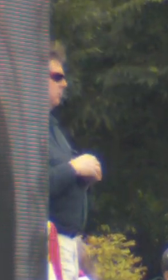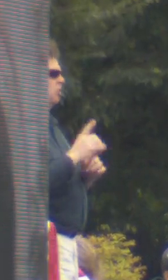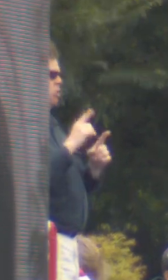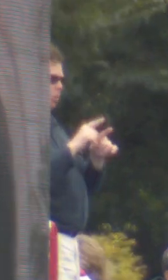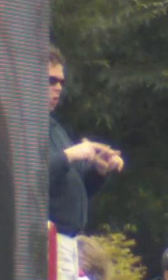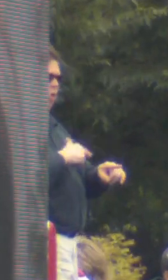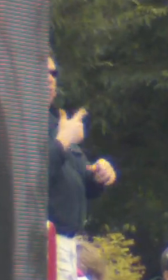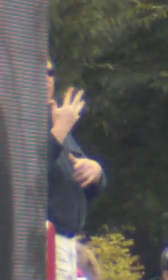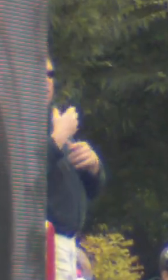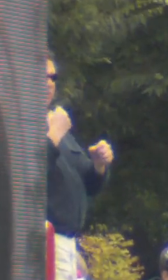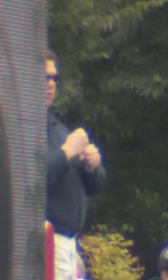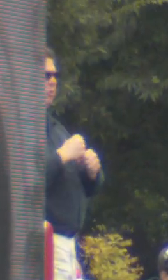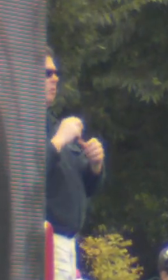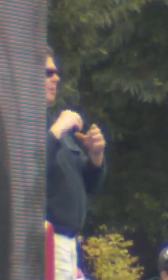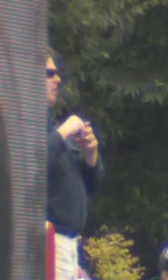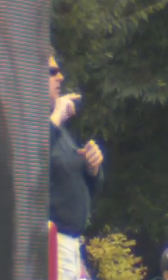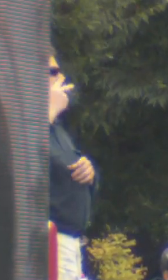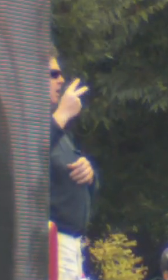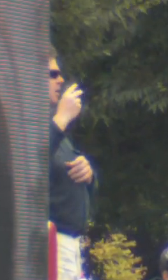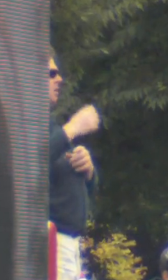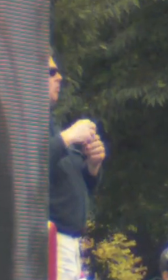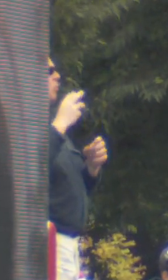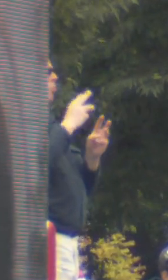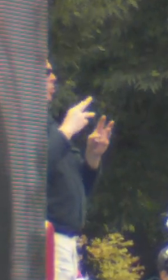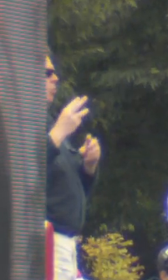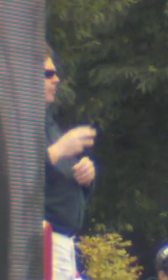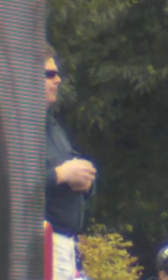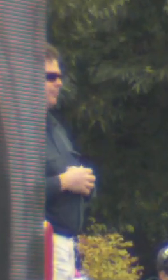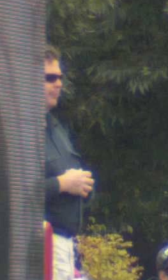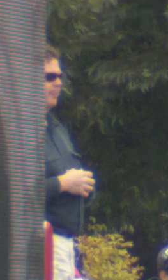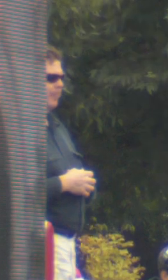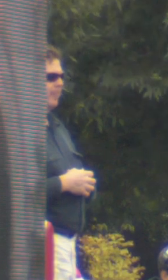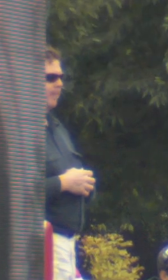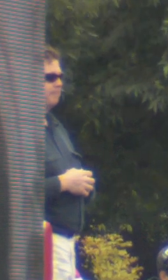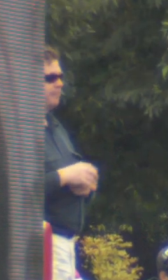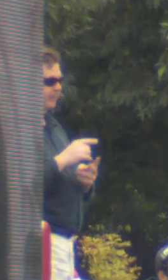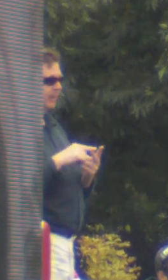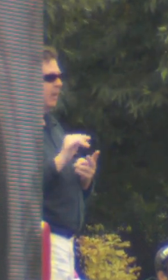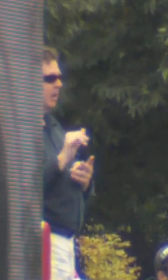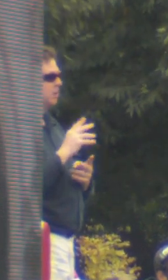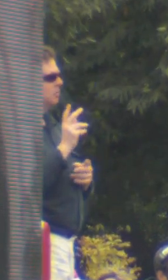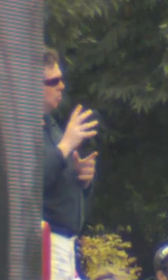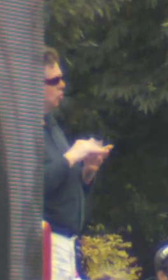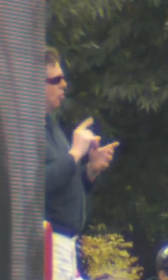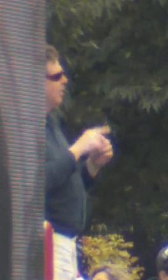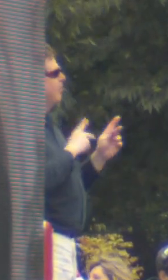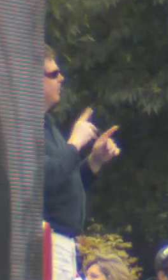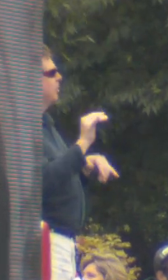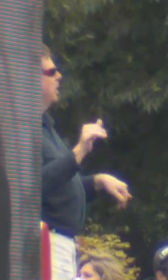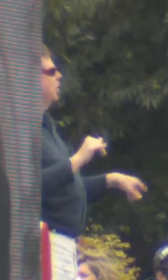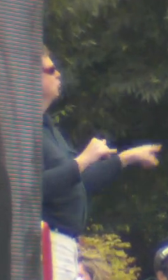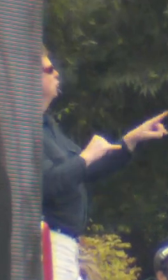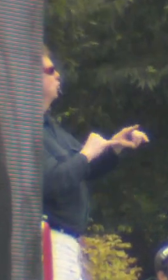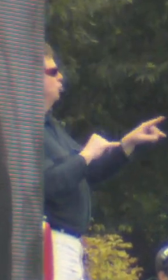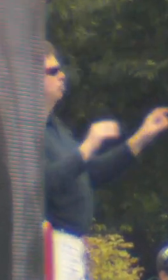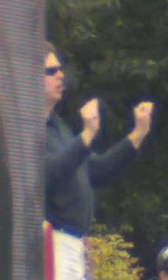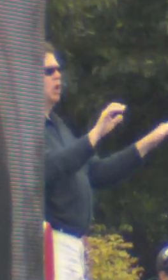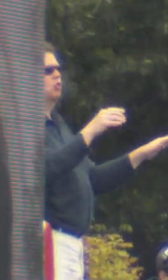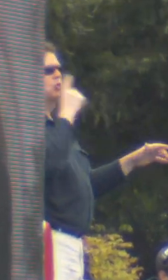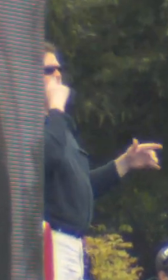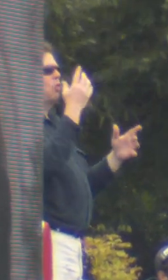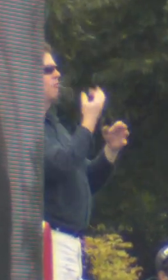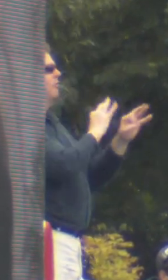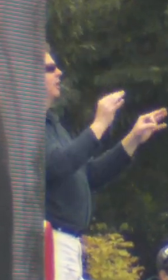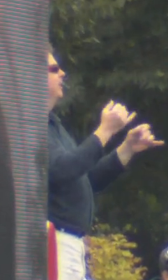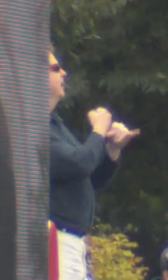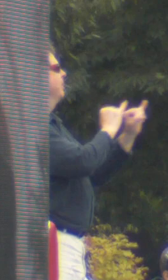long 5 years of the Second World War. It is also the story of what people like you can do for freedom